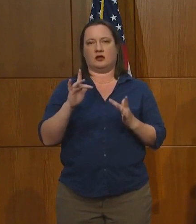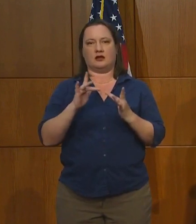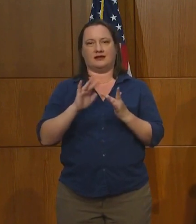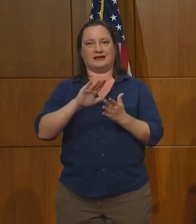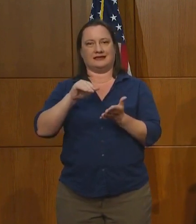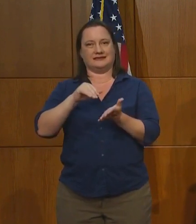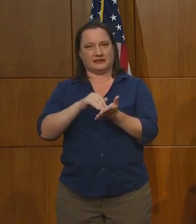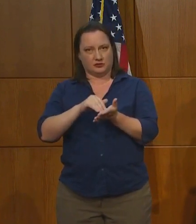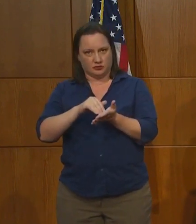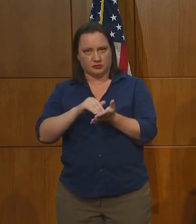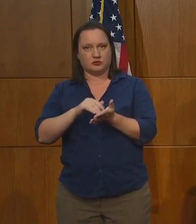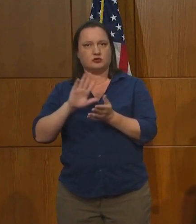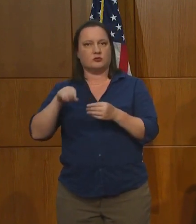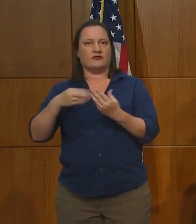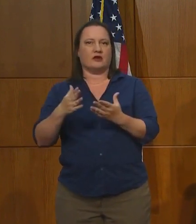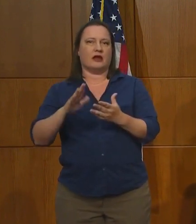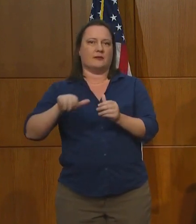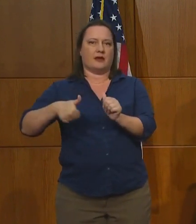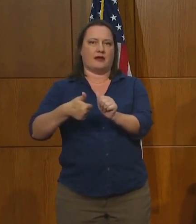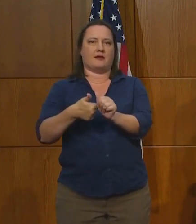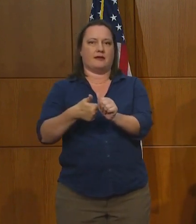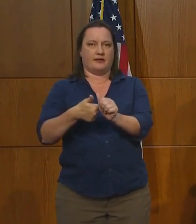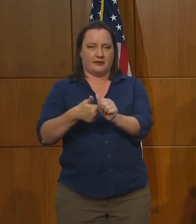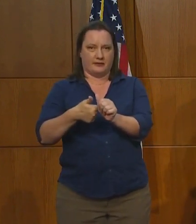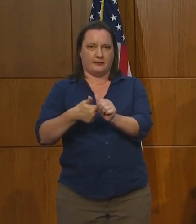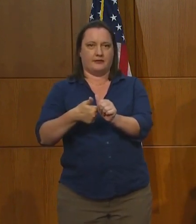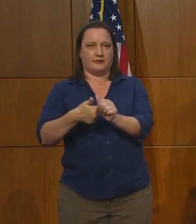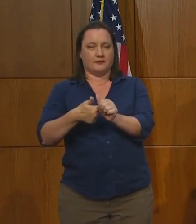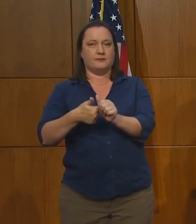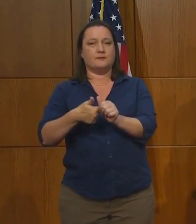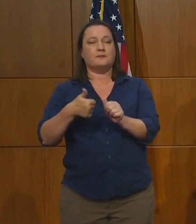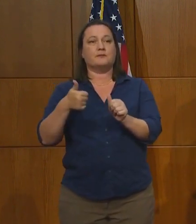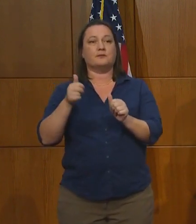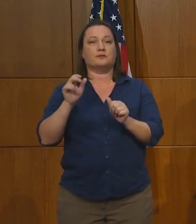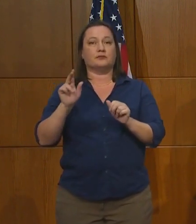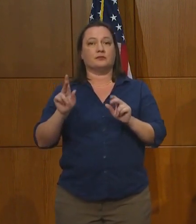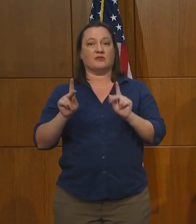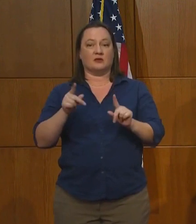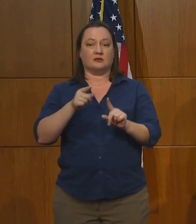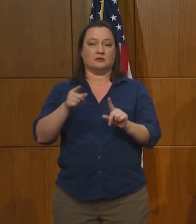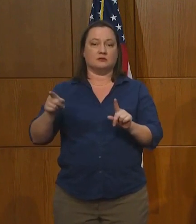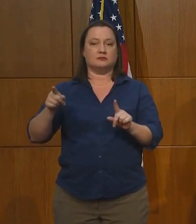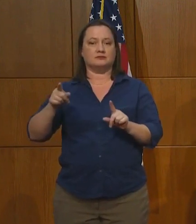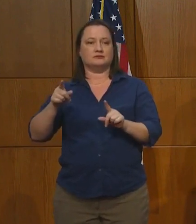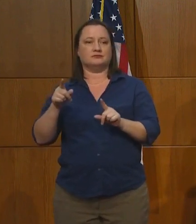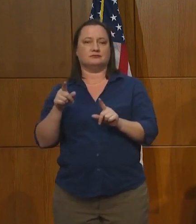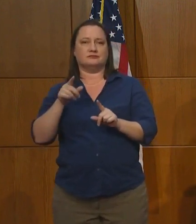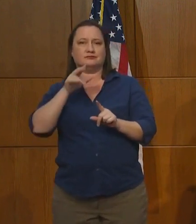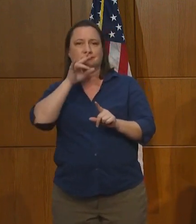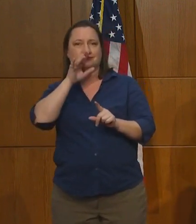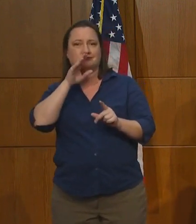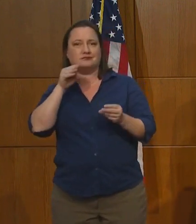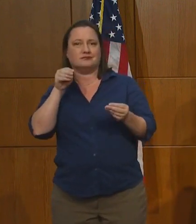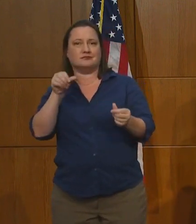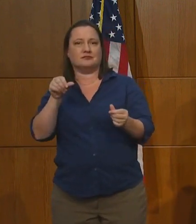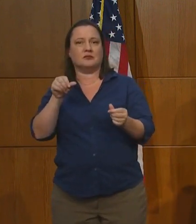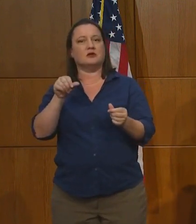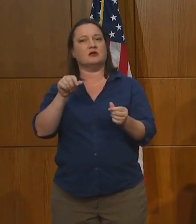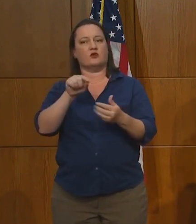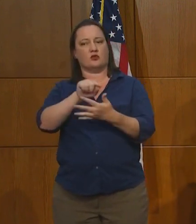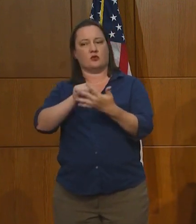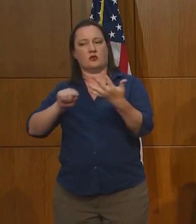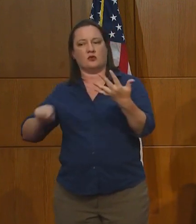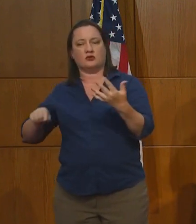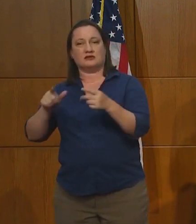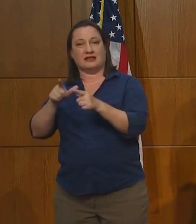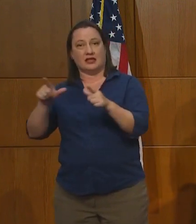provide some backup. It'll be easier to get people who are fluent in those languages in those centers who can back